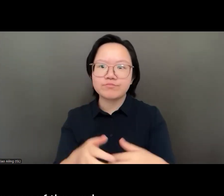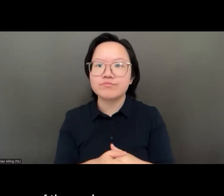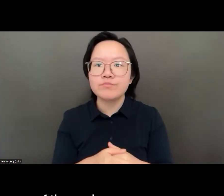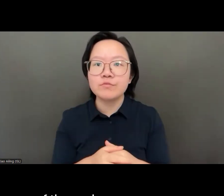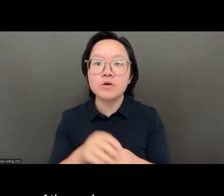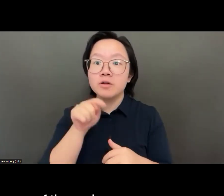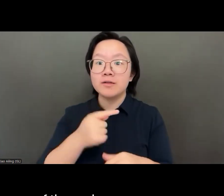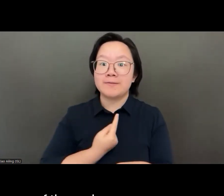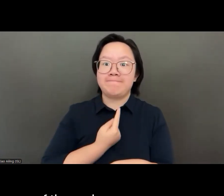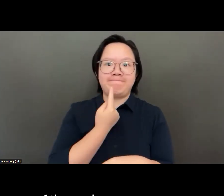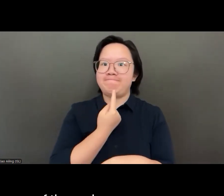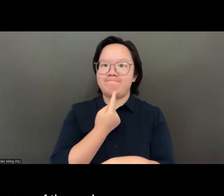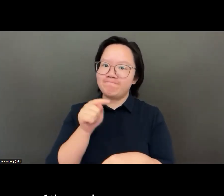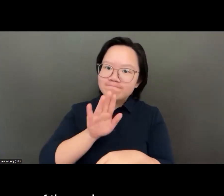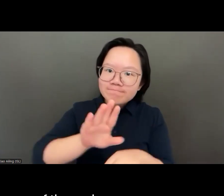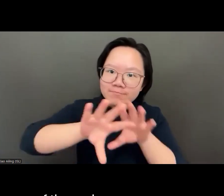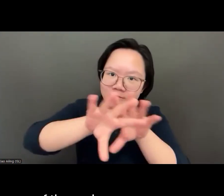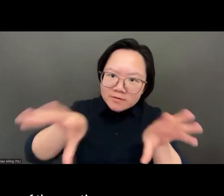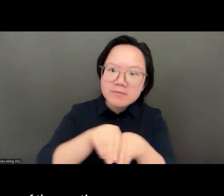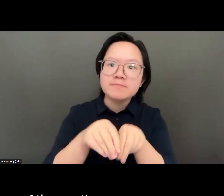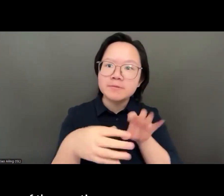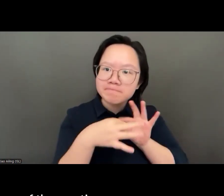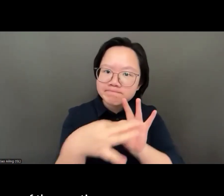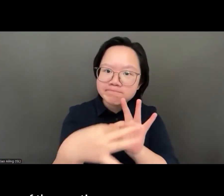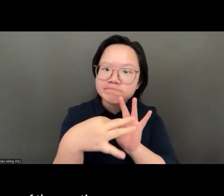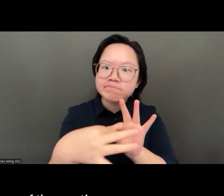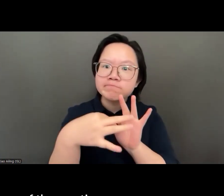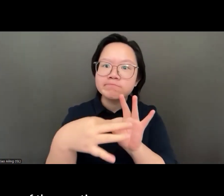our services, or any of the well. I'd like